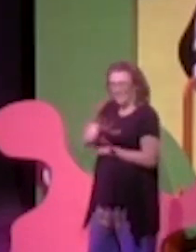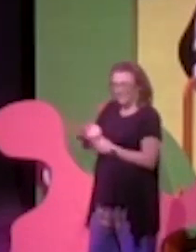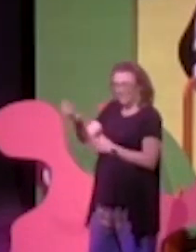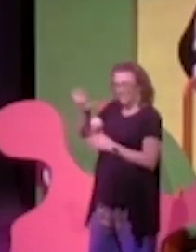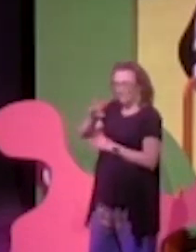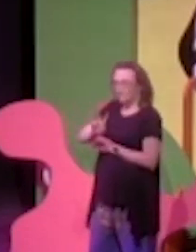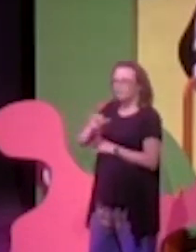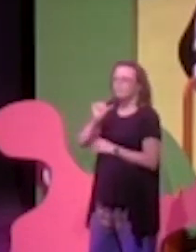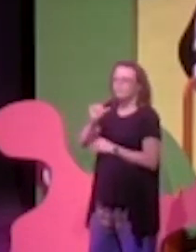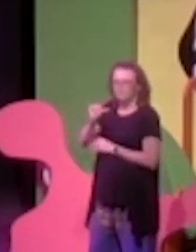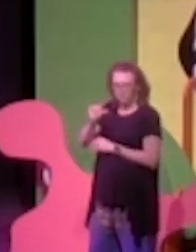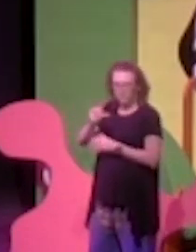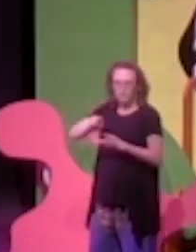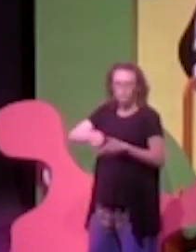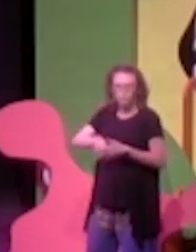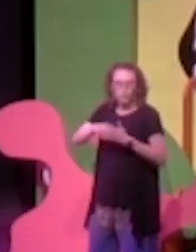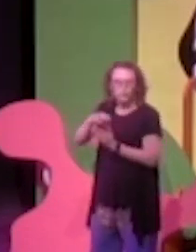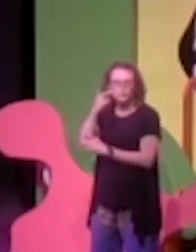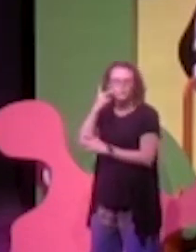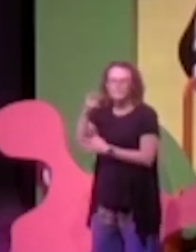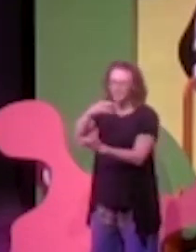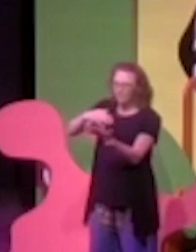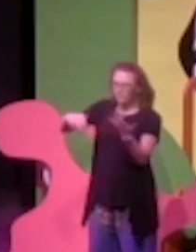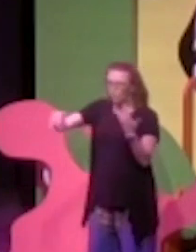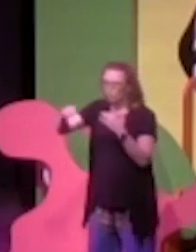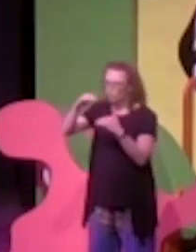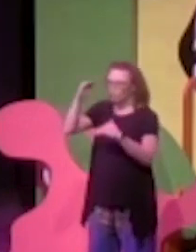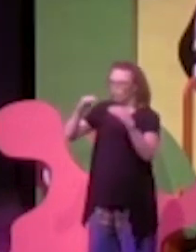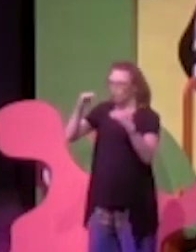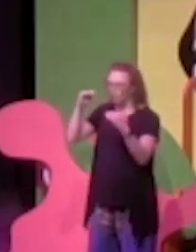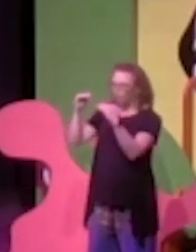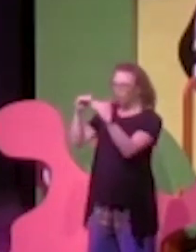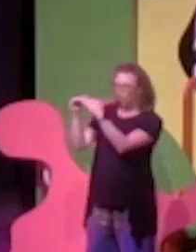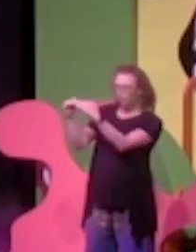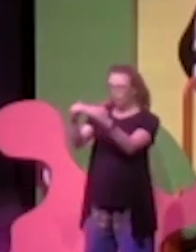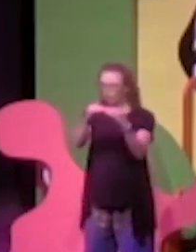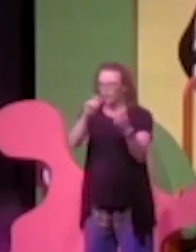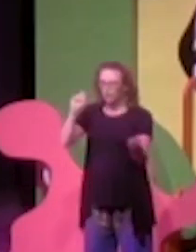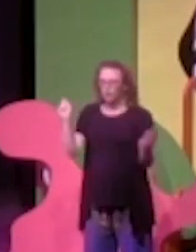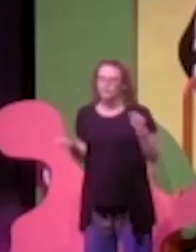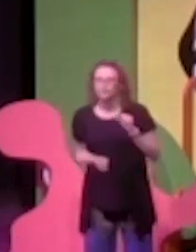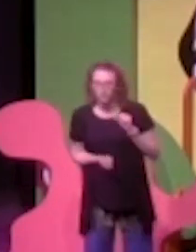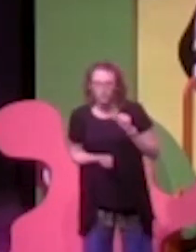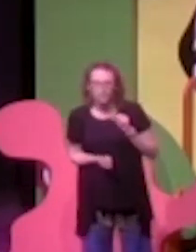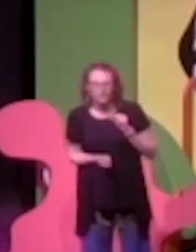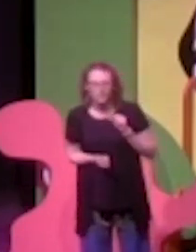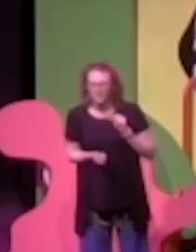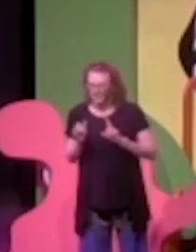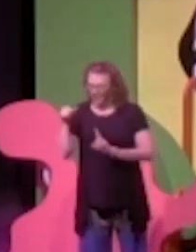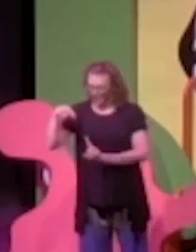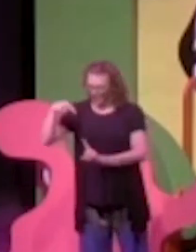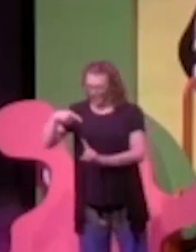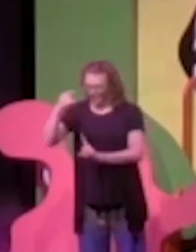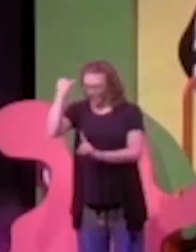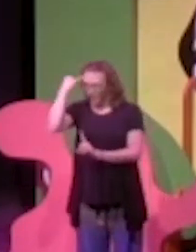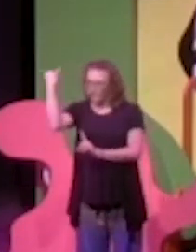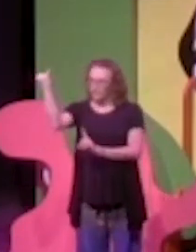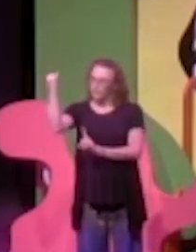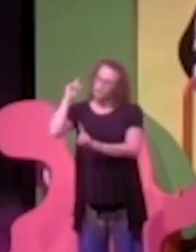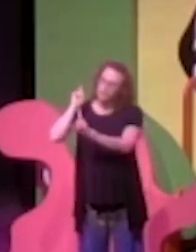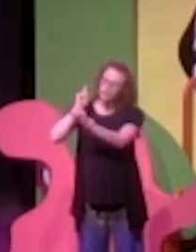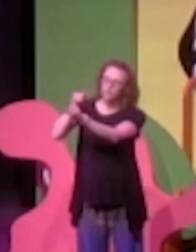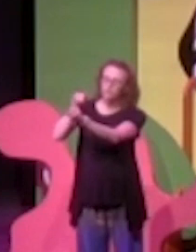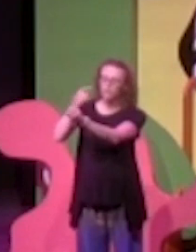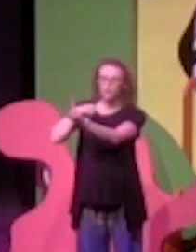justice movement, and the idea that we place value on the